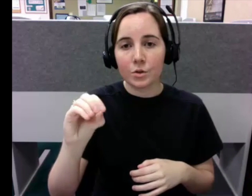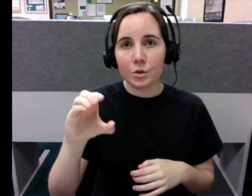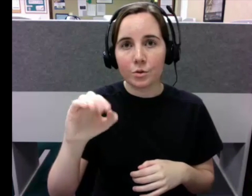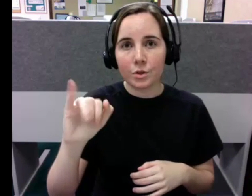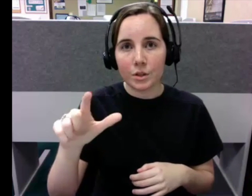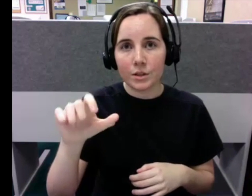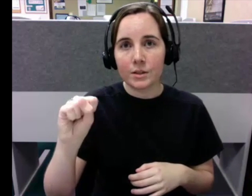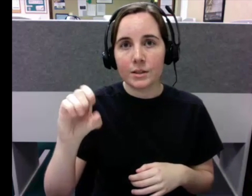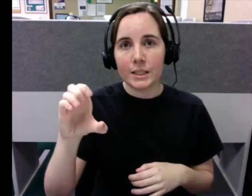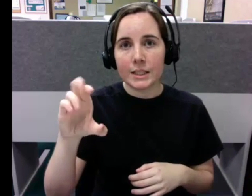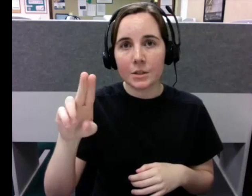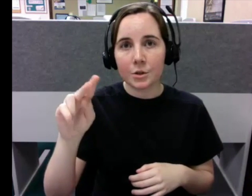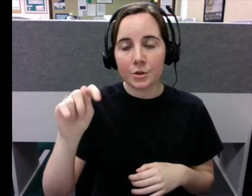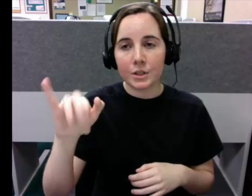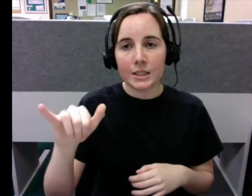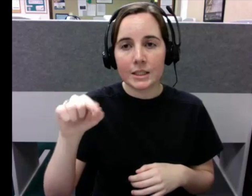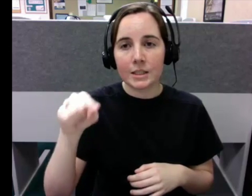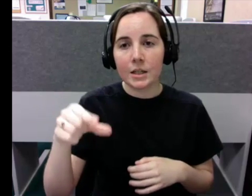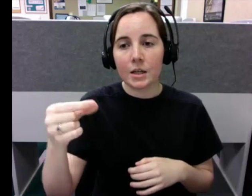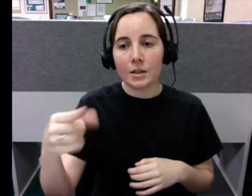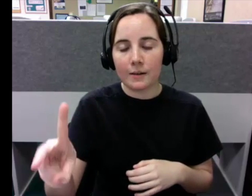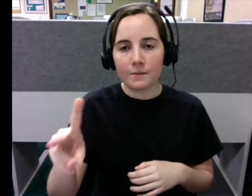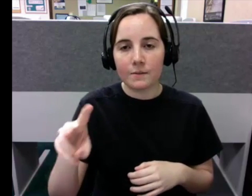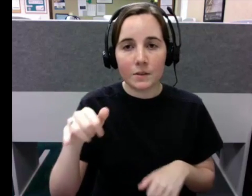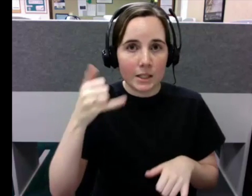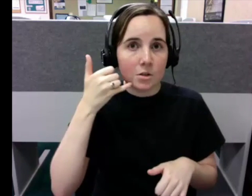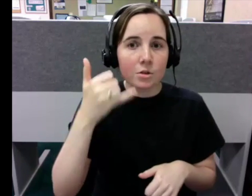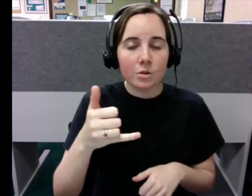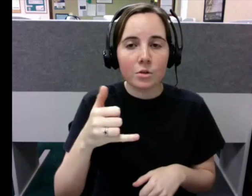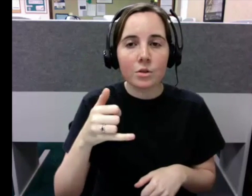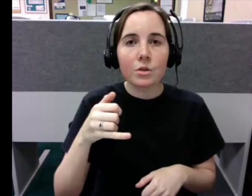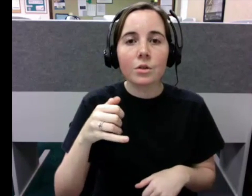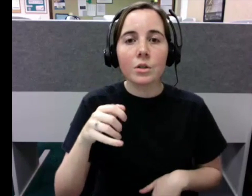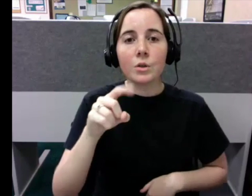www.socialsecurity.gov. You can also call us toll-free at